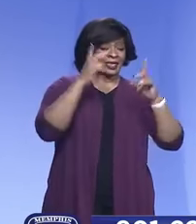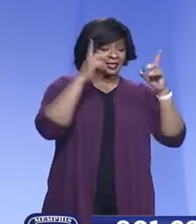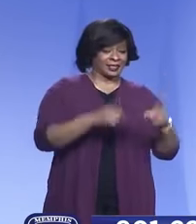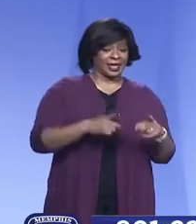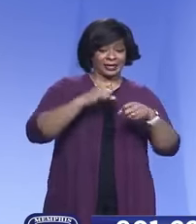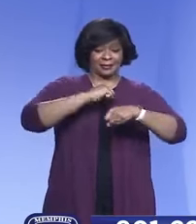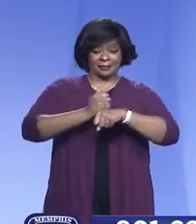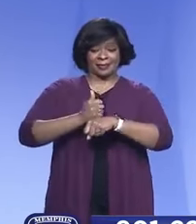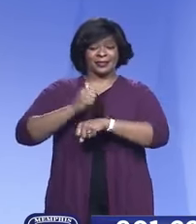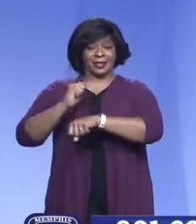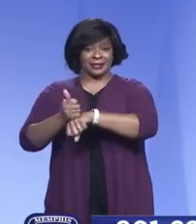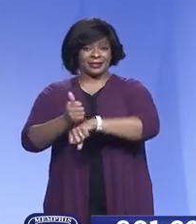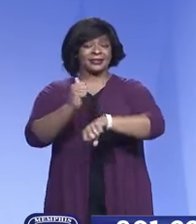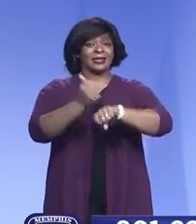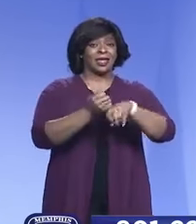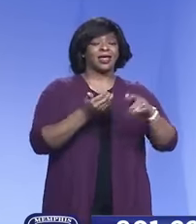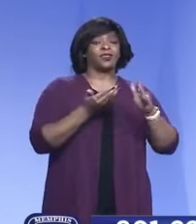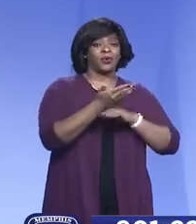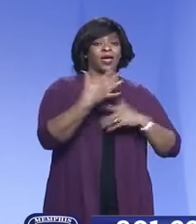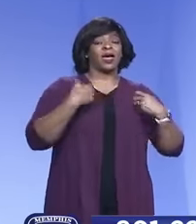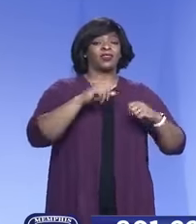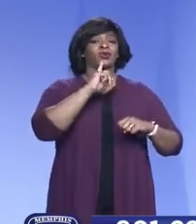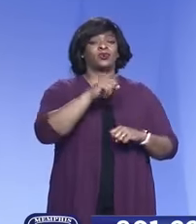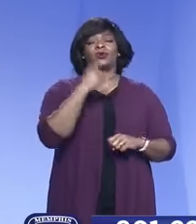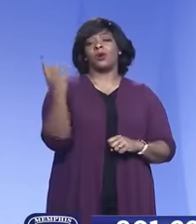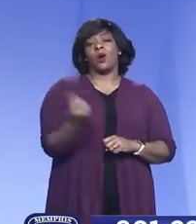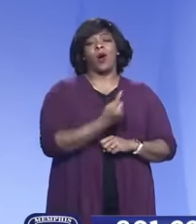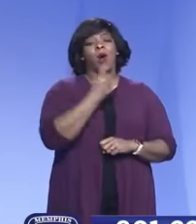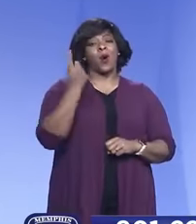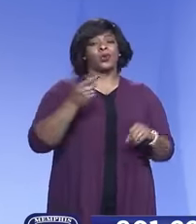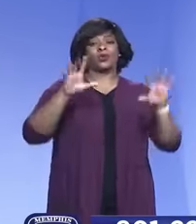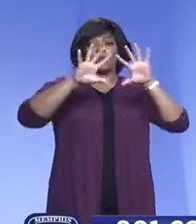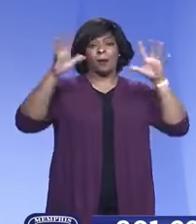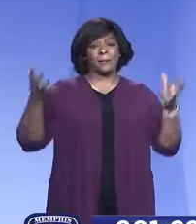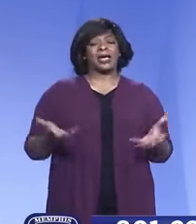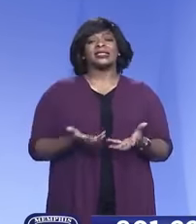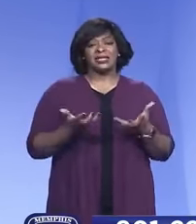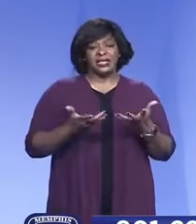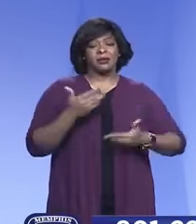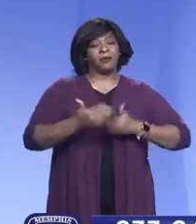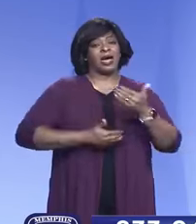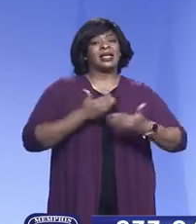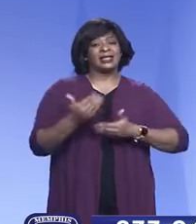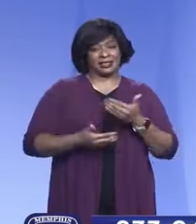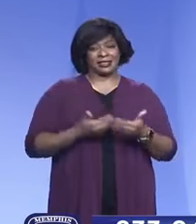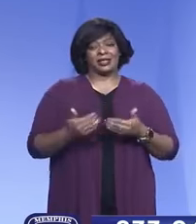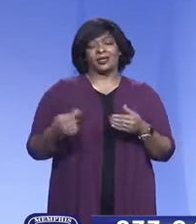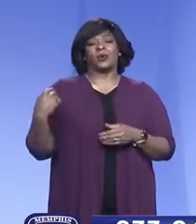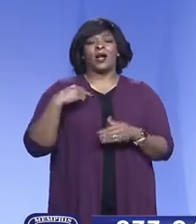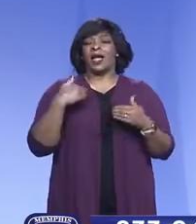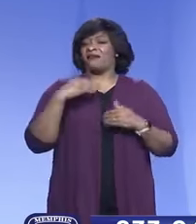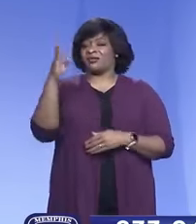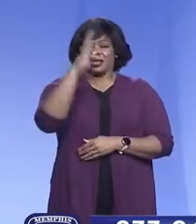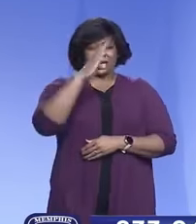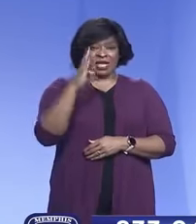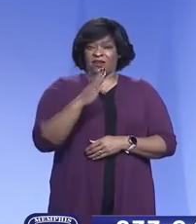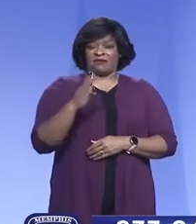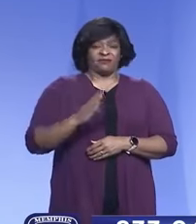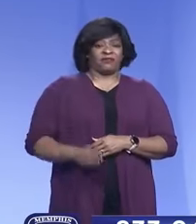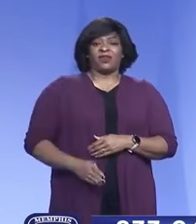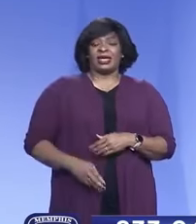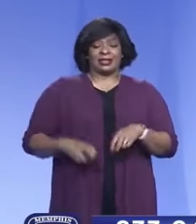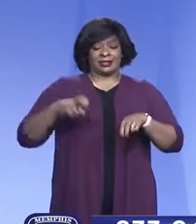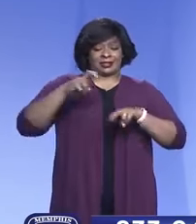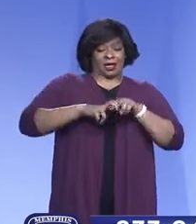decisions come into the health directive has always been a robust process. We have never sat in